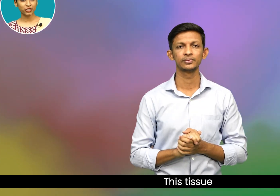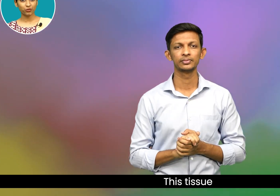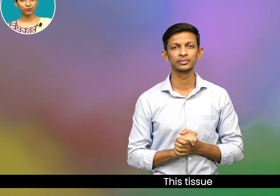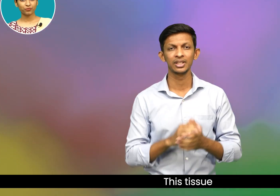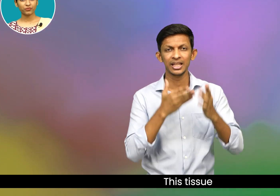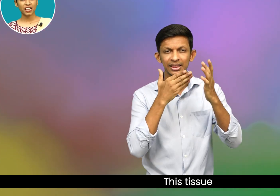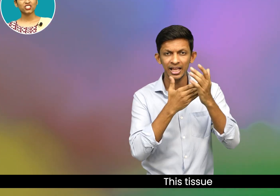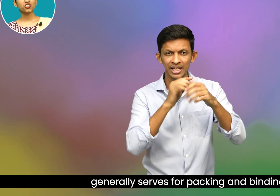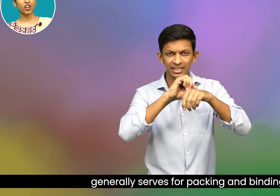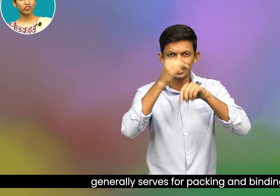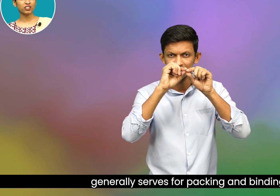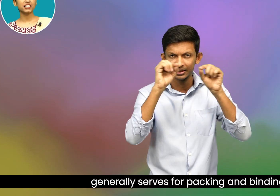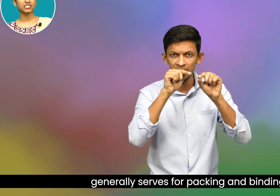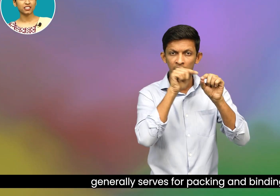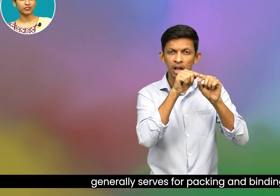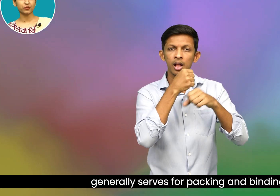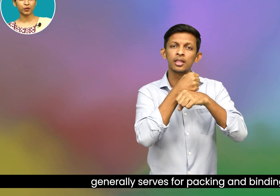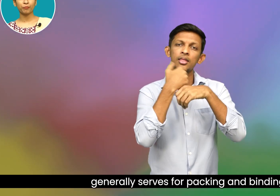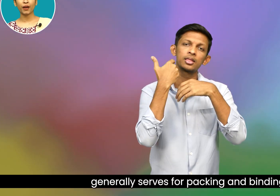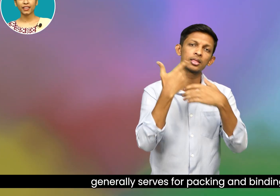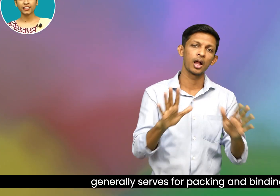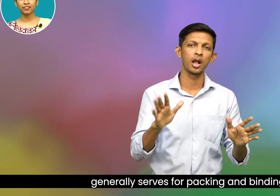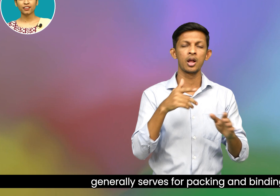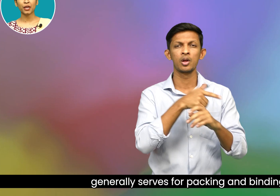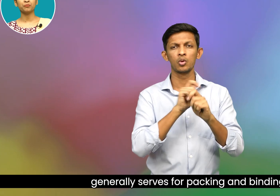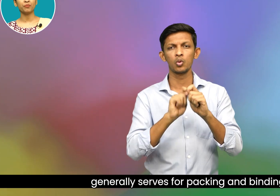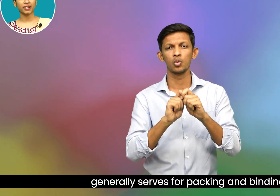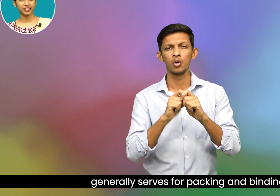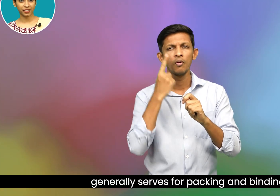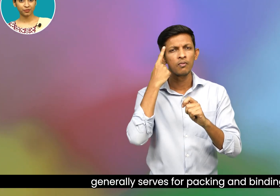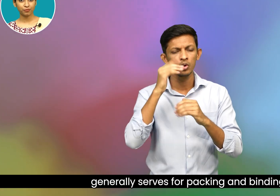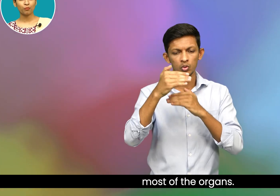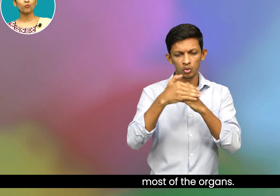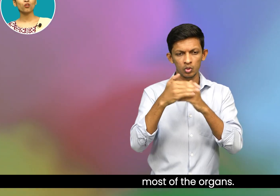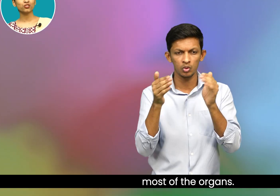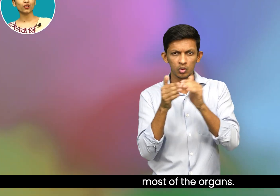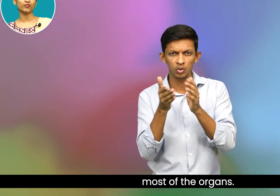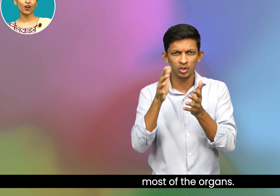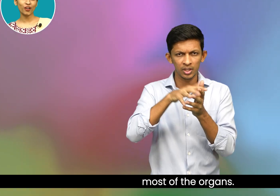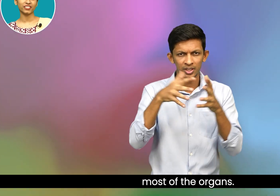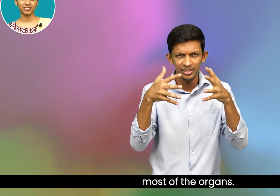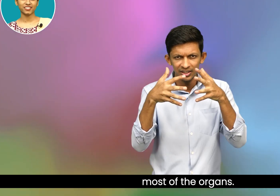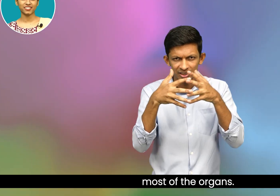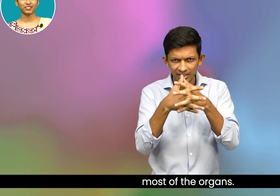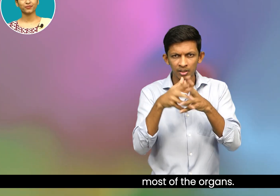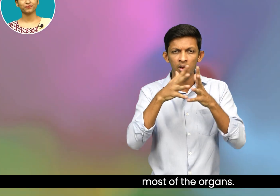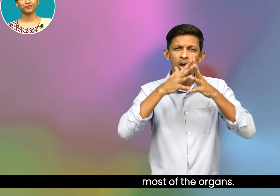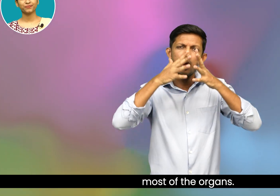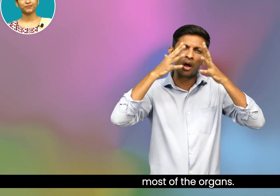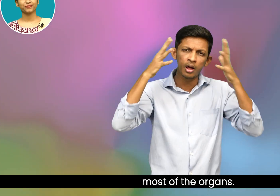This tissue generally serves for packing and binding most of the